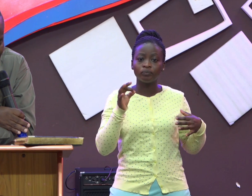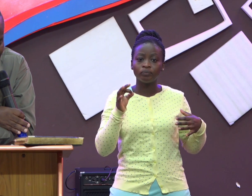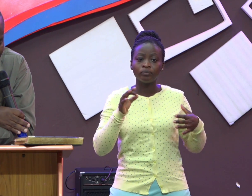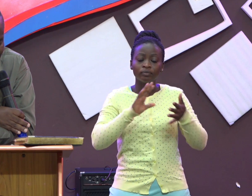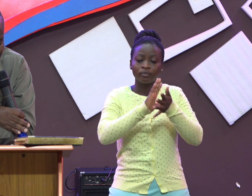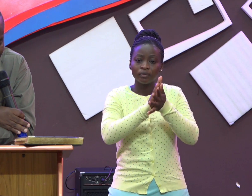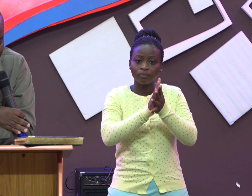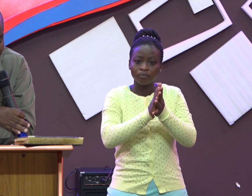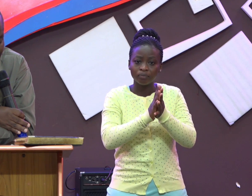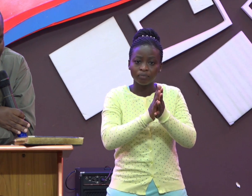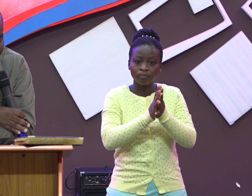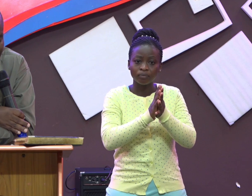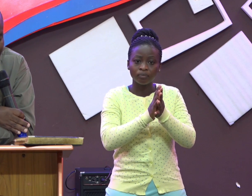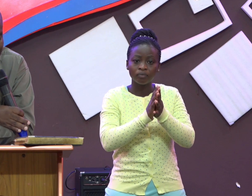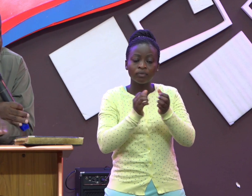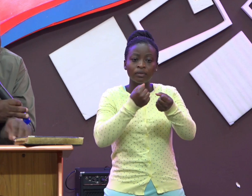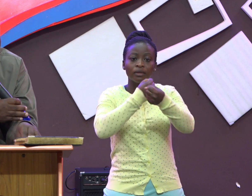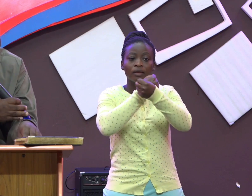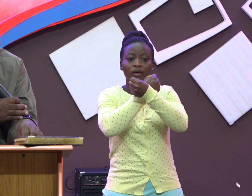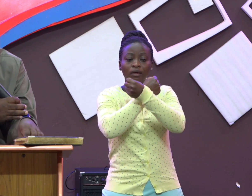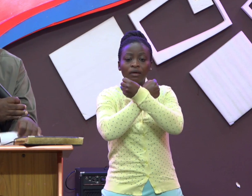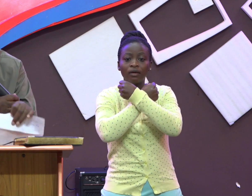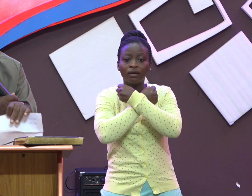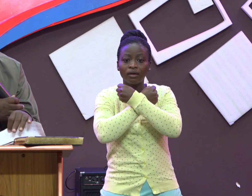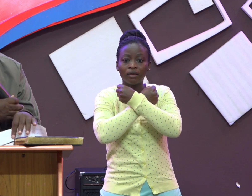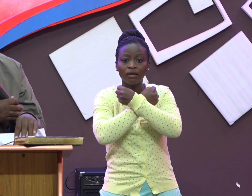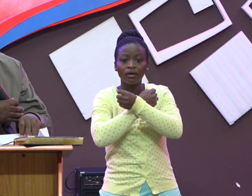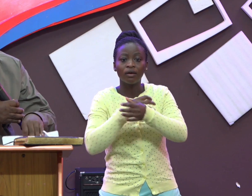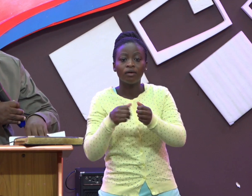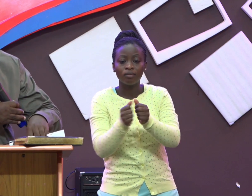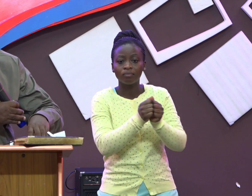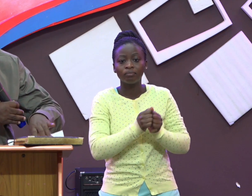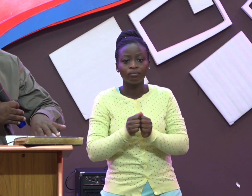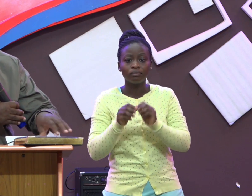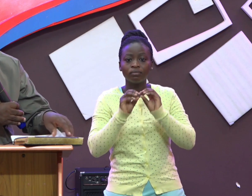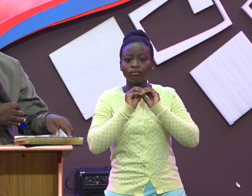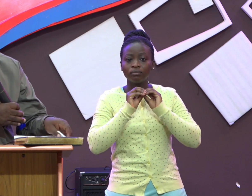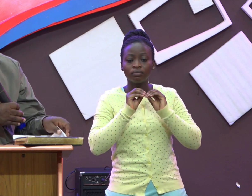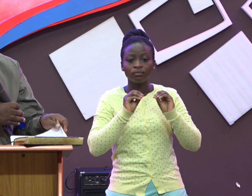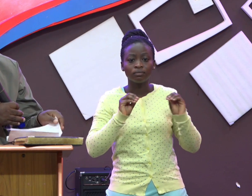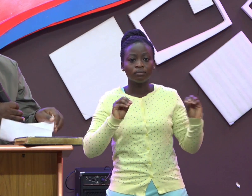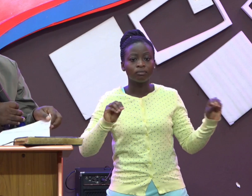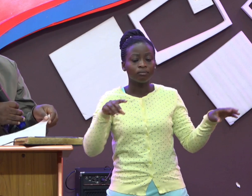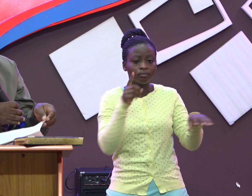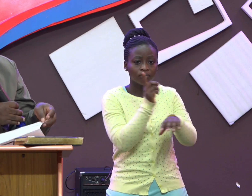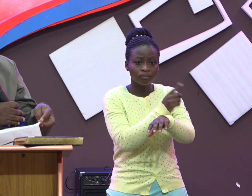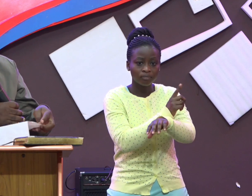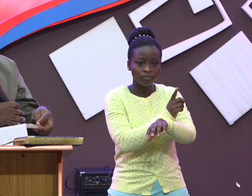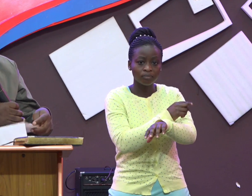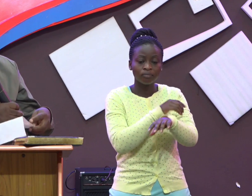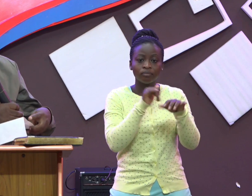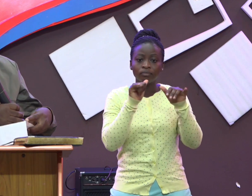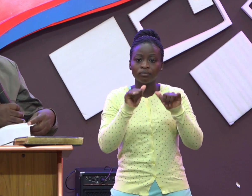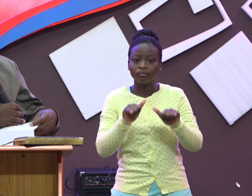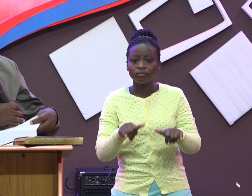Bitukulizibwenga. Bikumibwenga awatali kunyenyezebwa. That they may be preserved blameless. Okutuuka mu kudda kwa Mukama waffe Yesu. Until the coming of